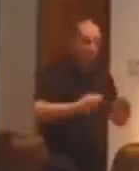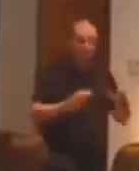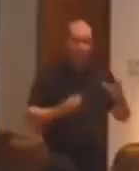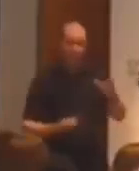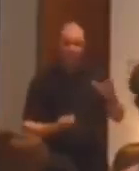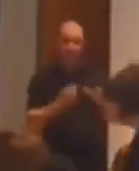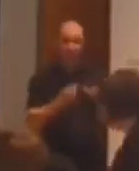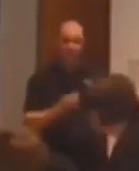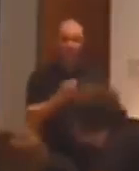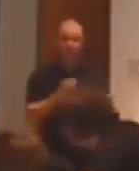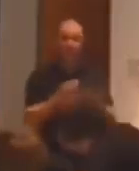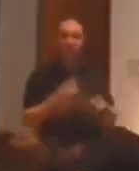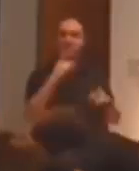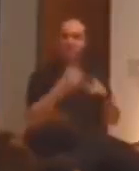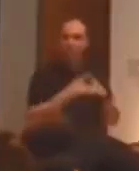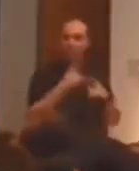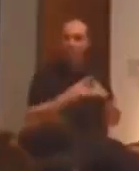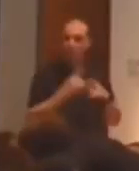pornography.